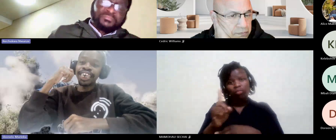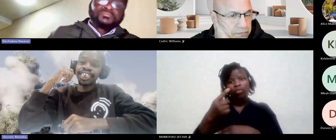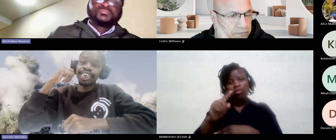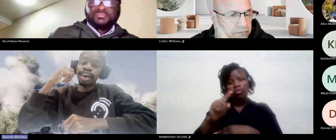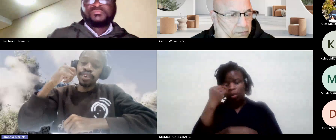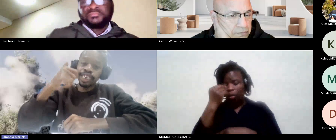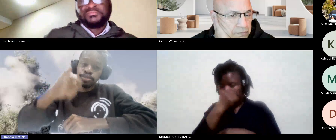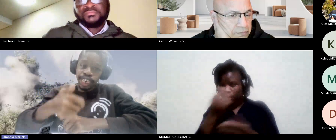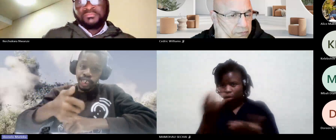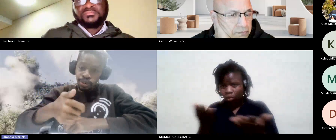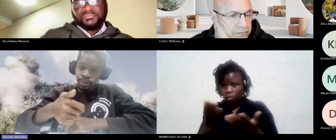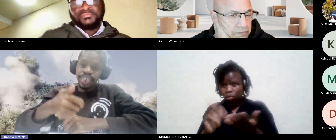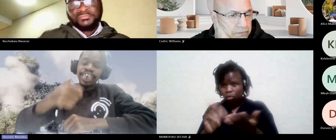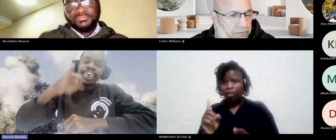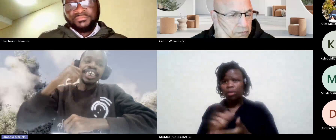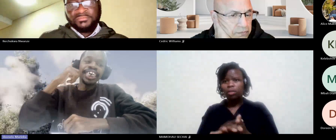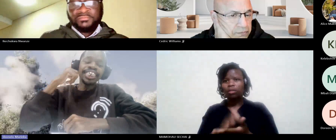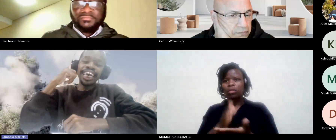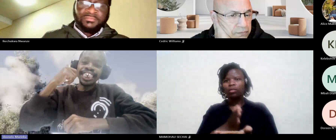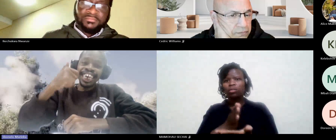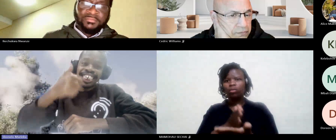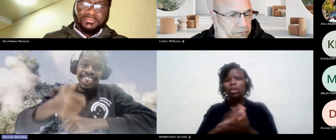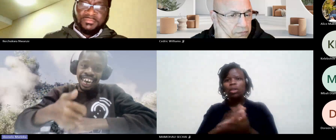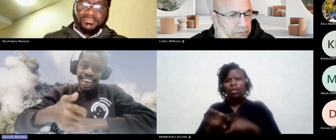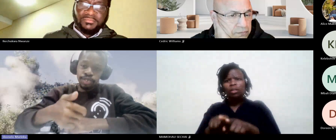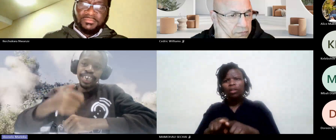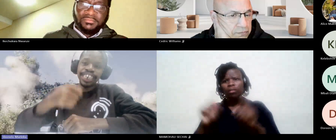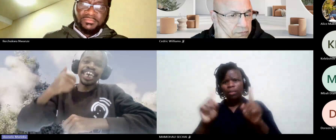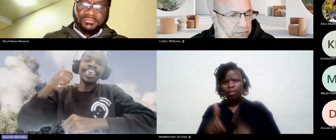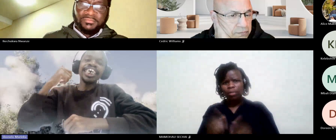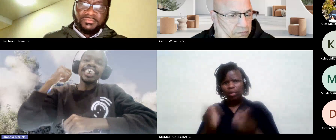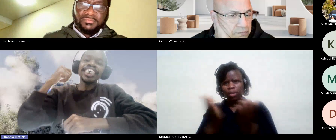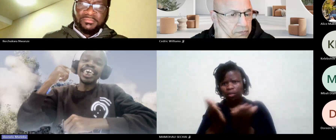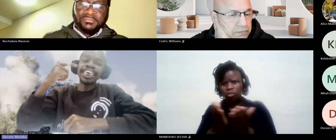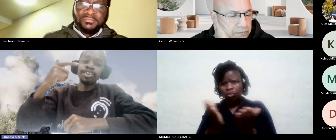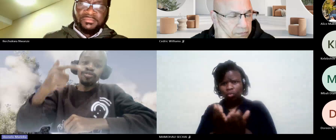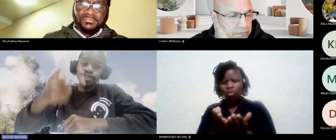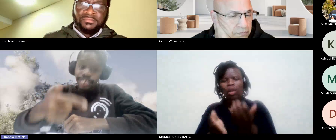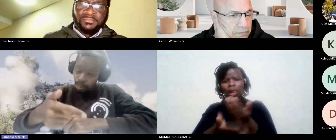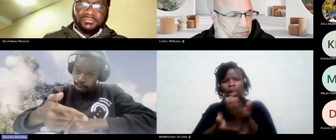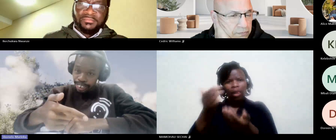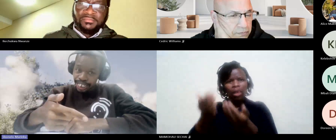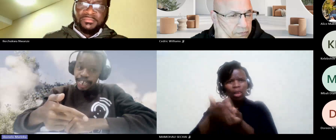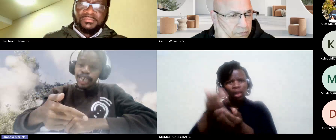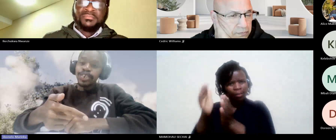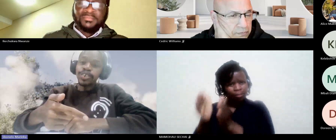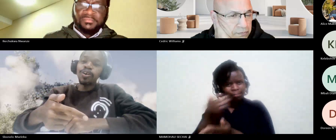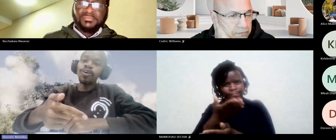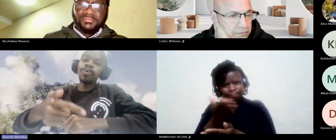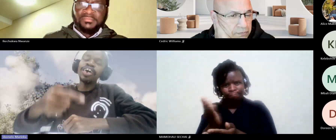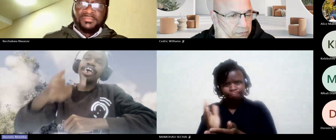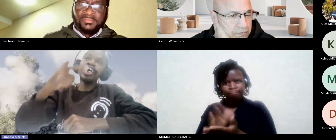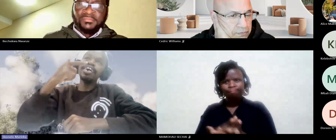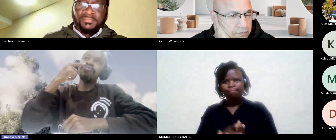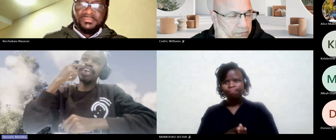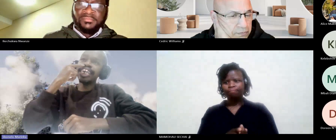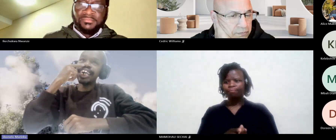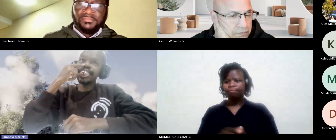was emphasizing about the special school that had caretakers back then that had full support.